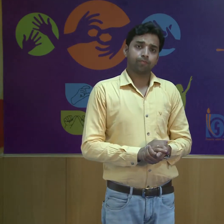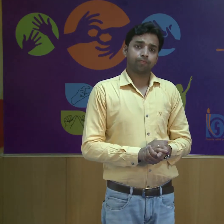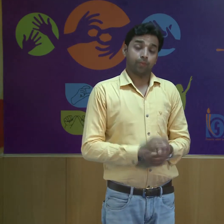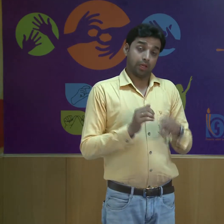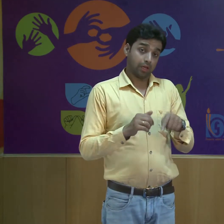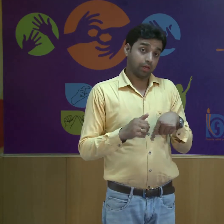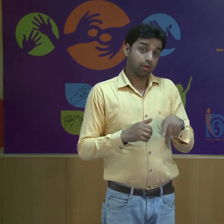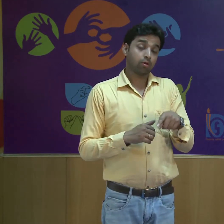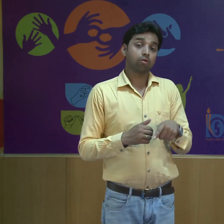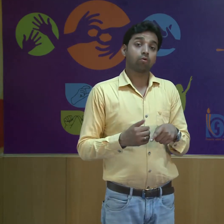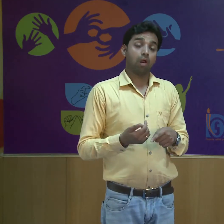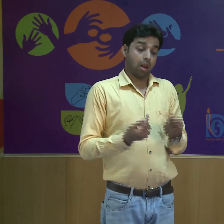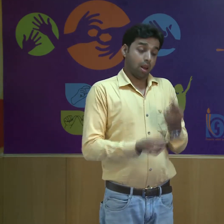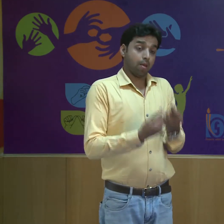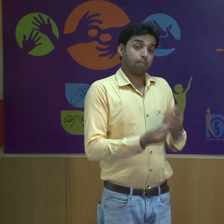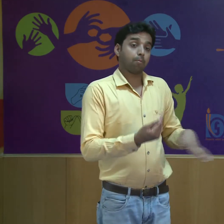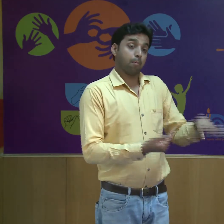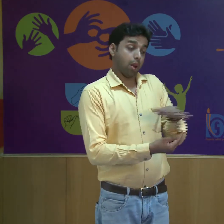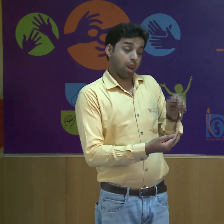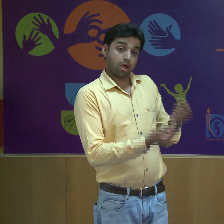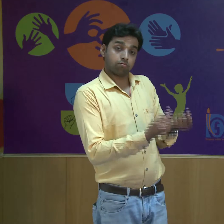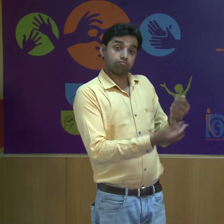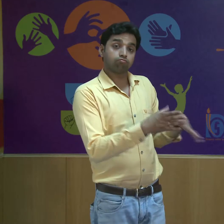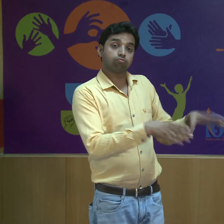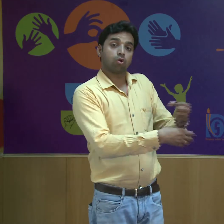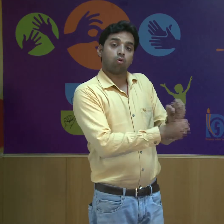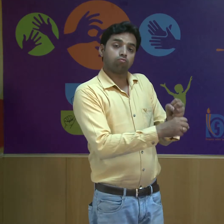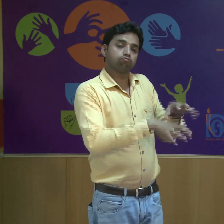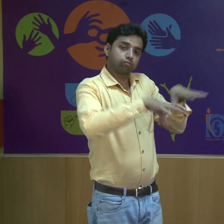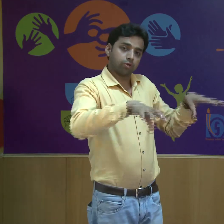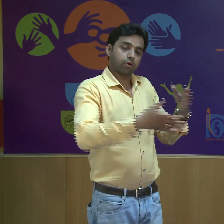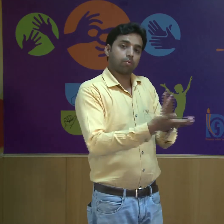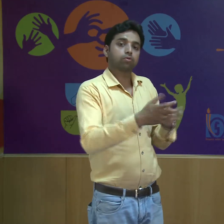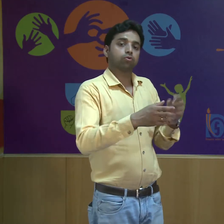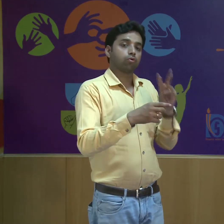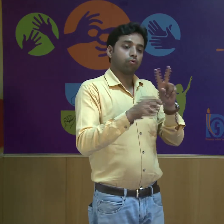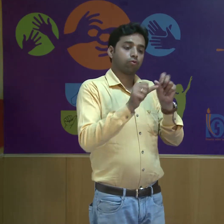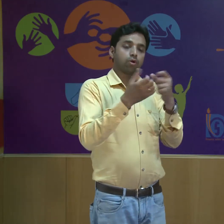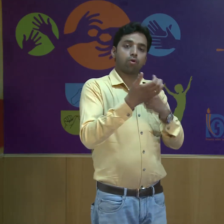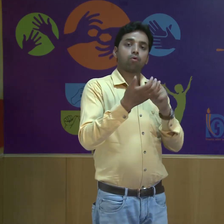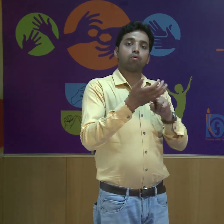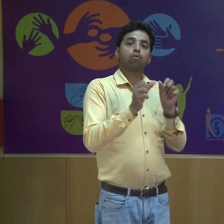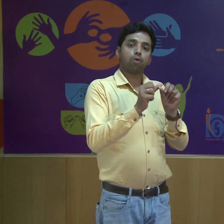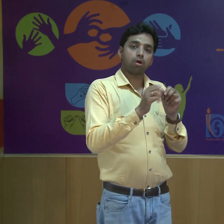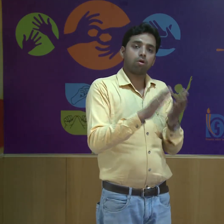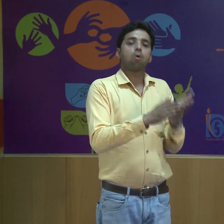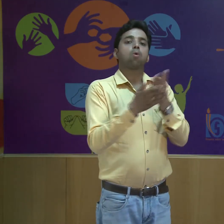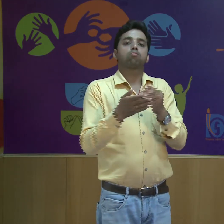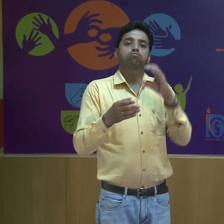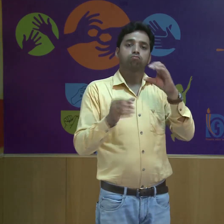that even plants were divided on the basis of Varna or caste system.